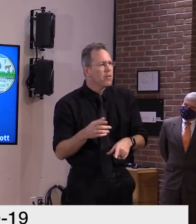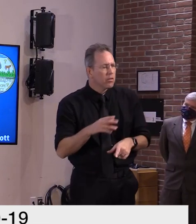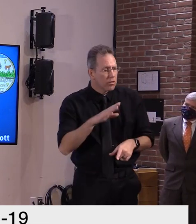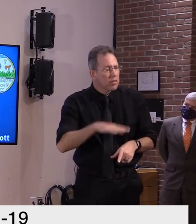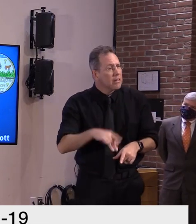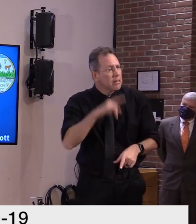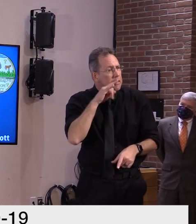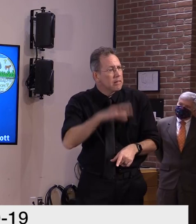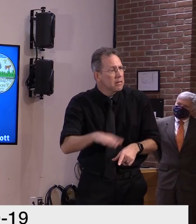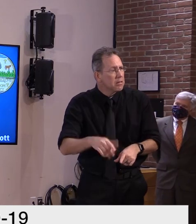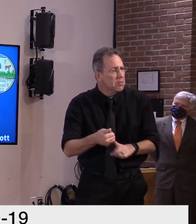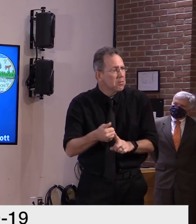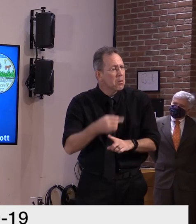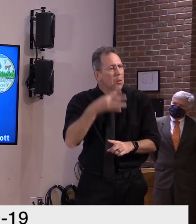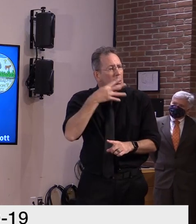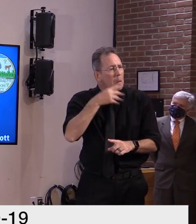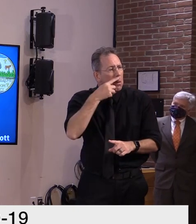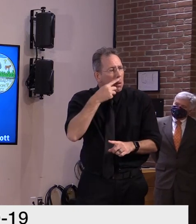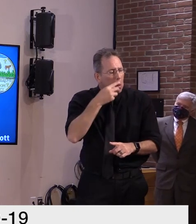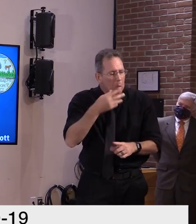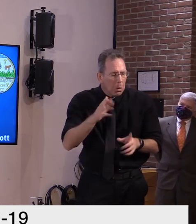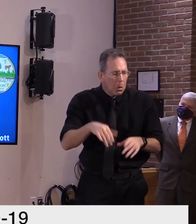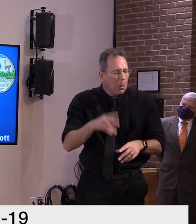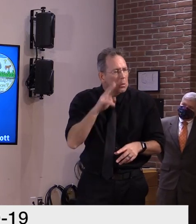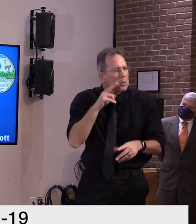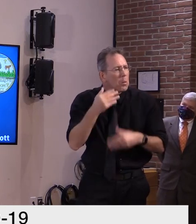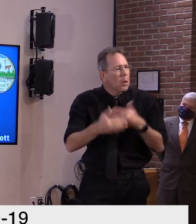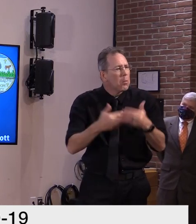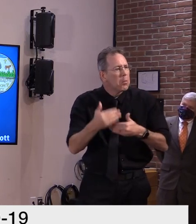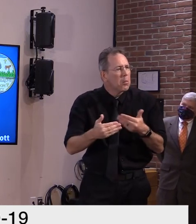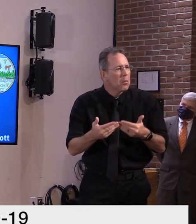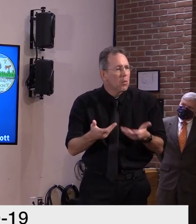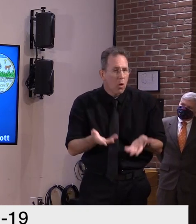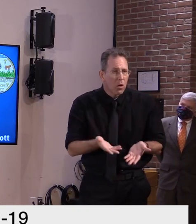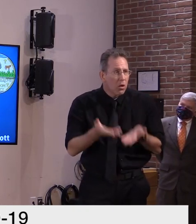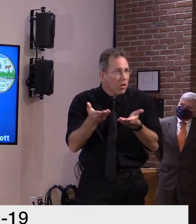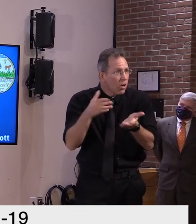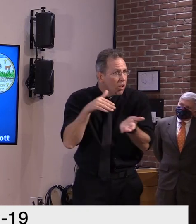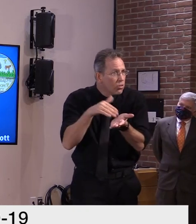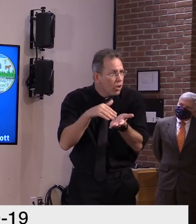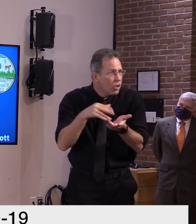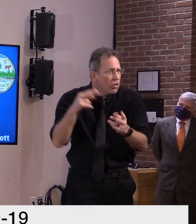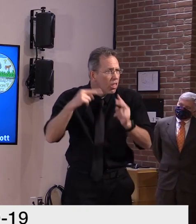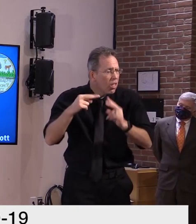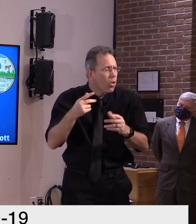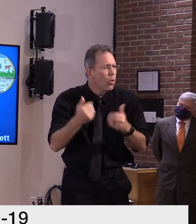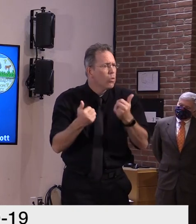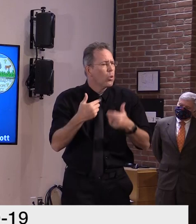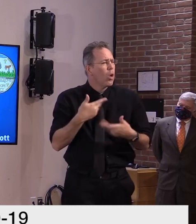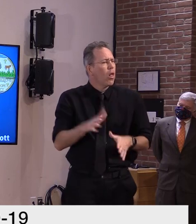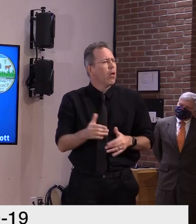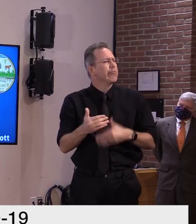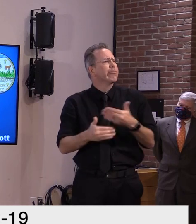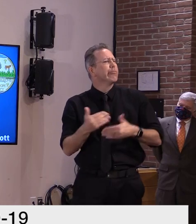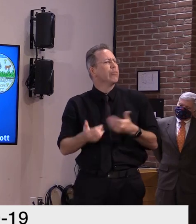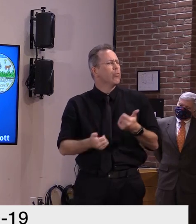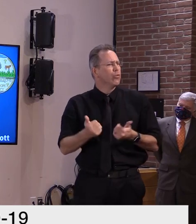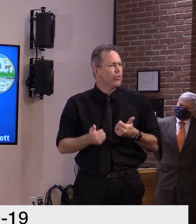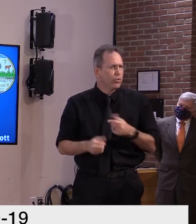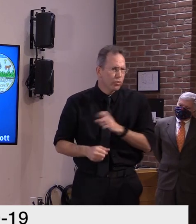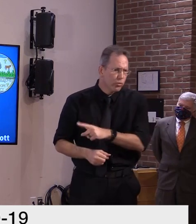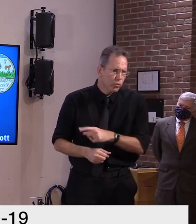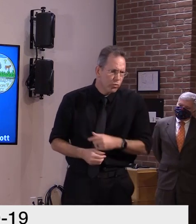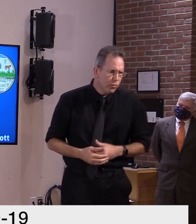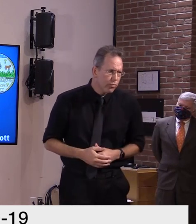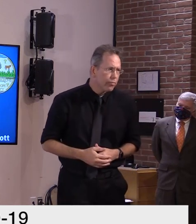runny nose, or should you think about going to your pediatrician and requesting a test? Right. So there is guidance in our school